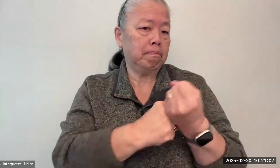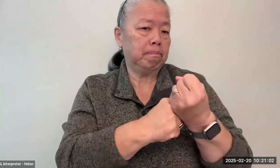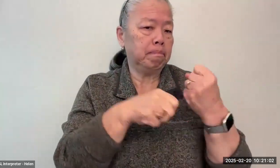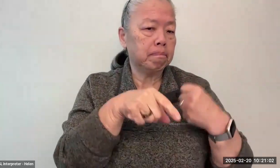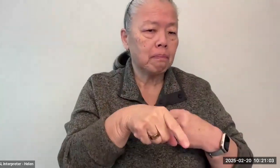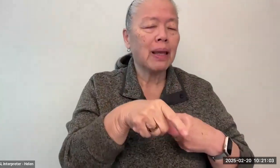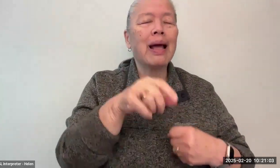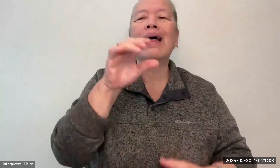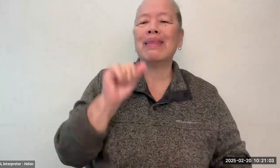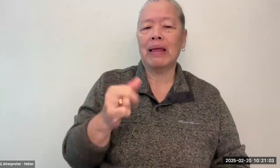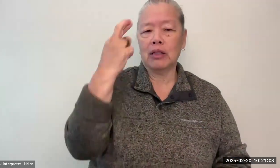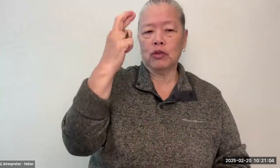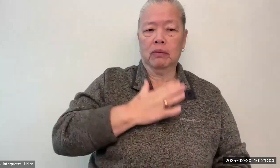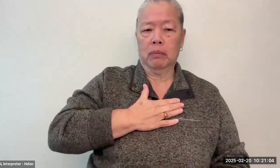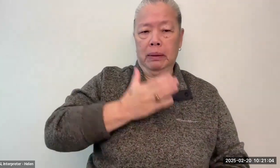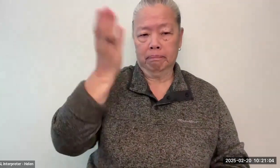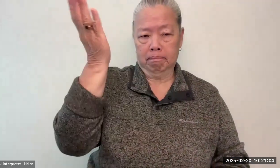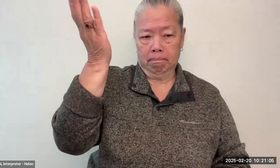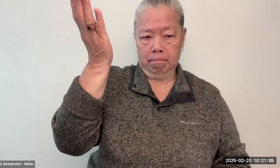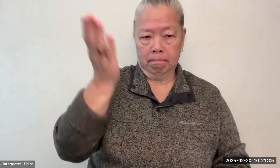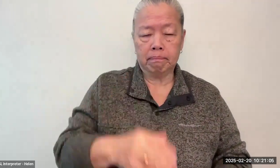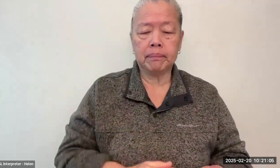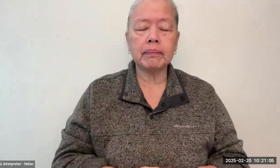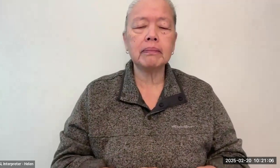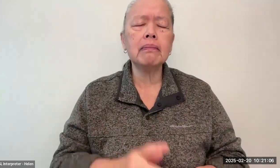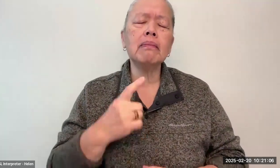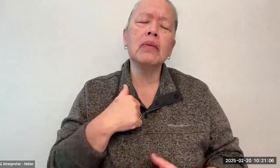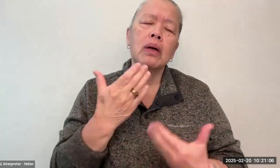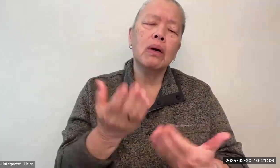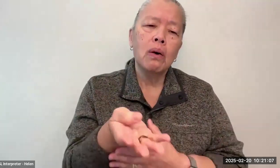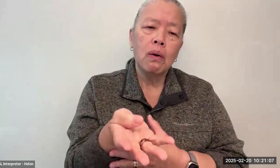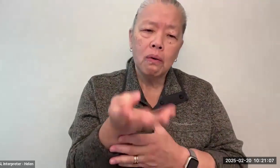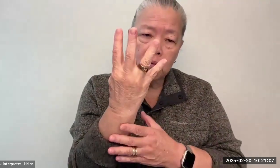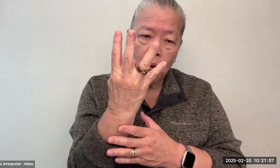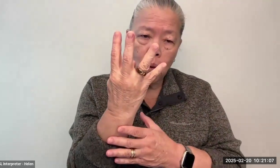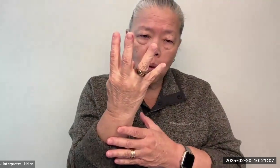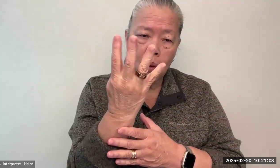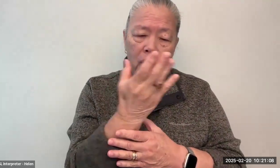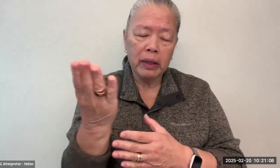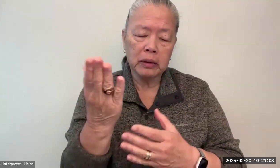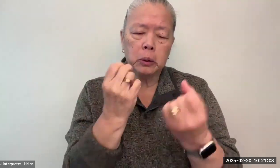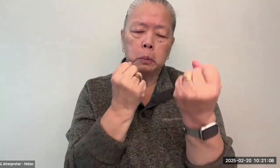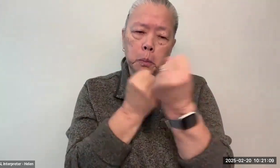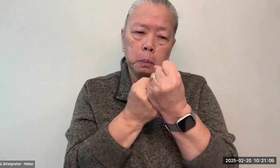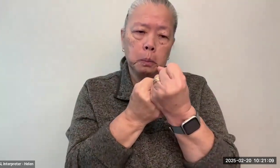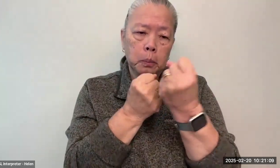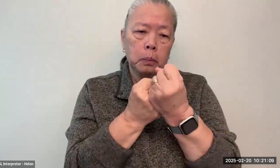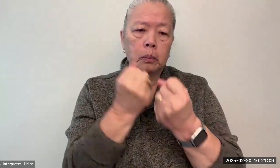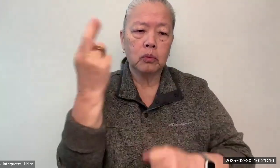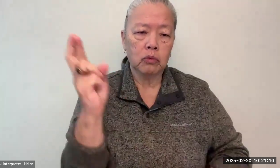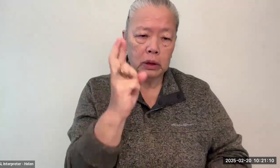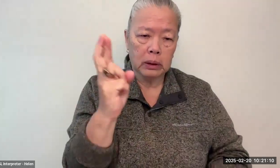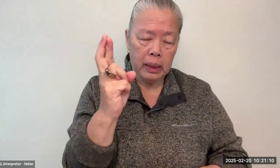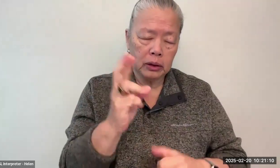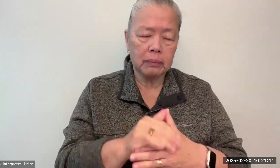comes in. I want to offer 4 affirmations about regionalization as a theological principle.